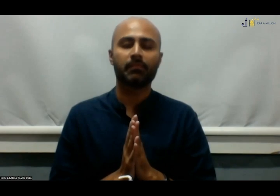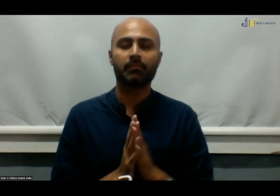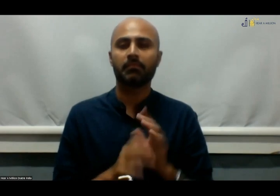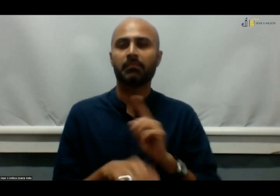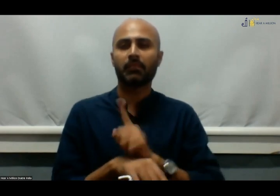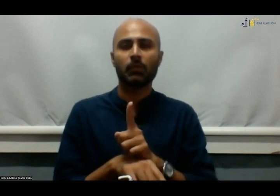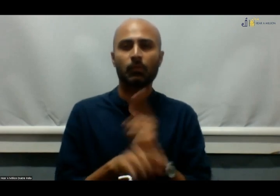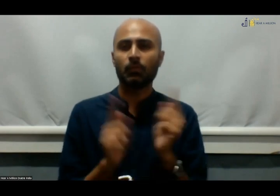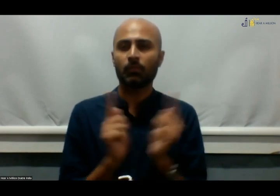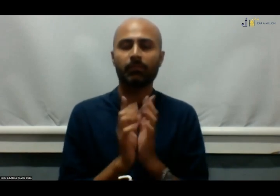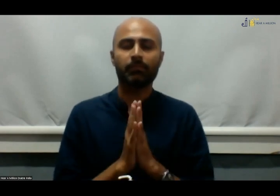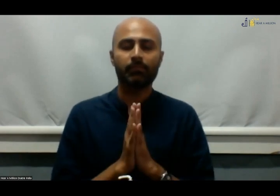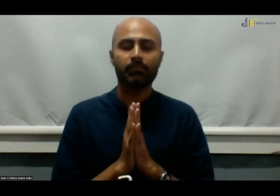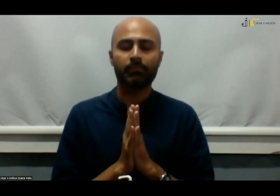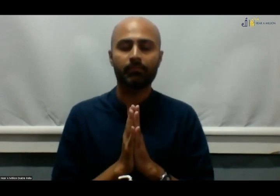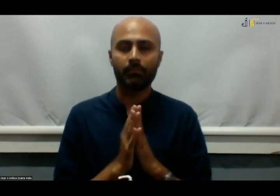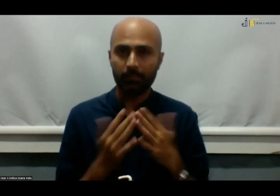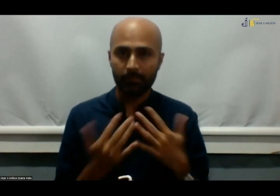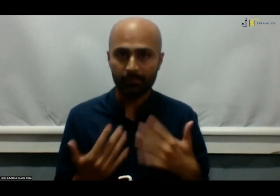And we'll pray